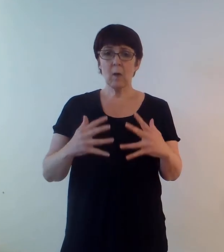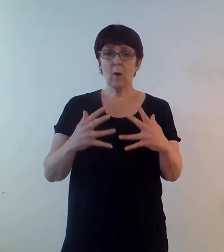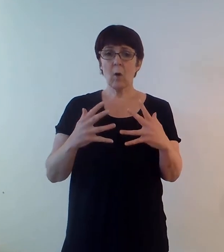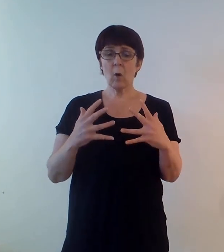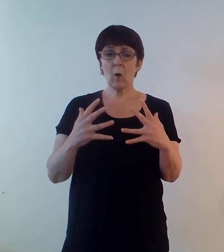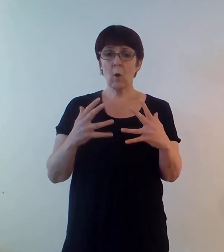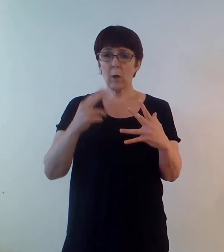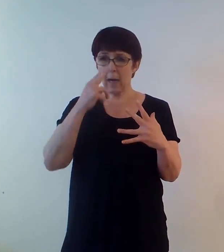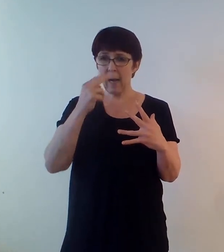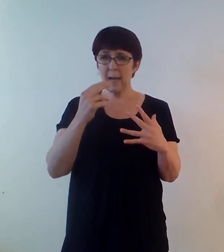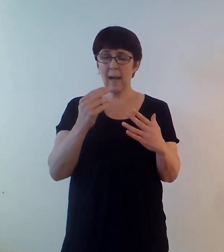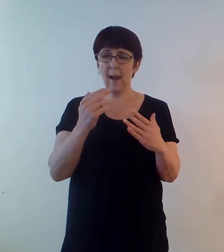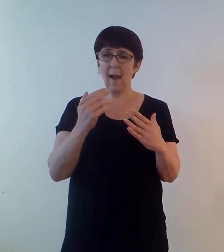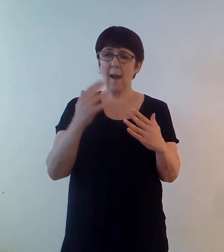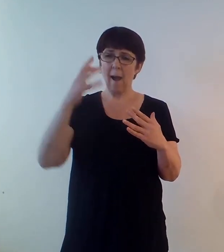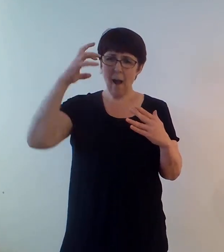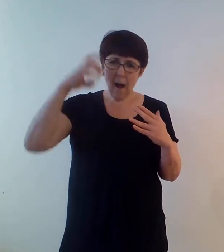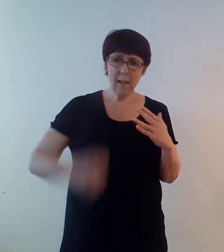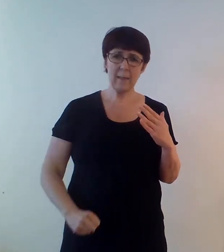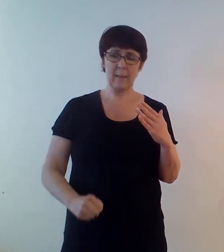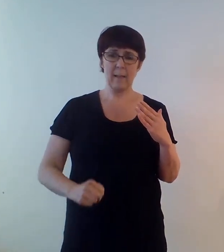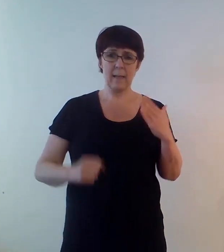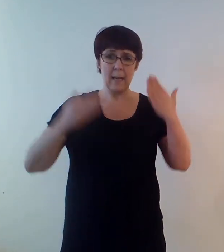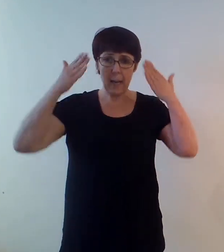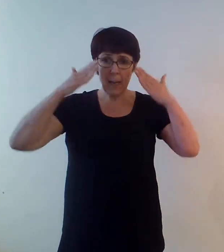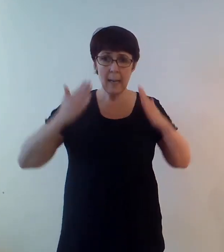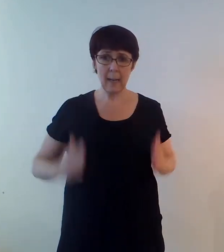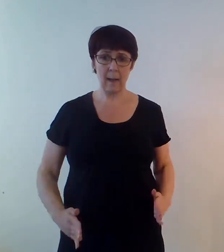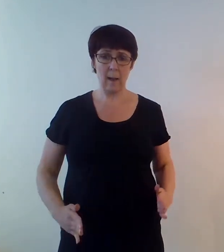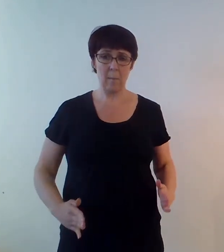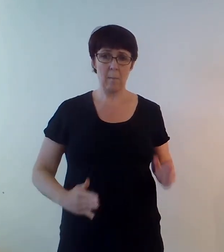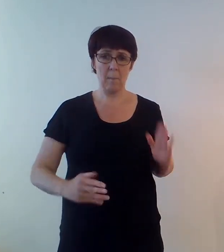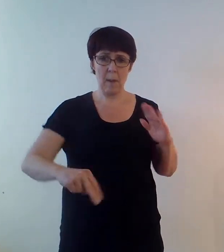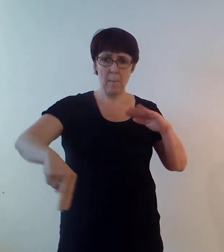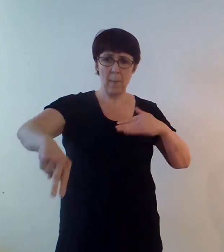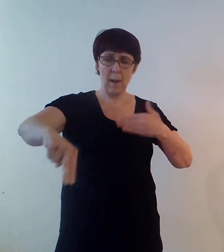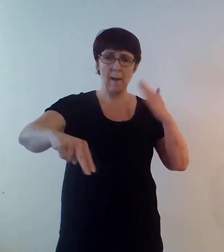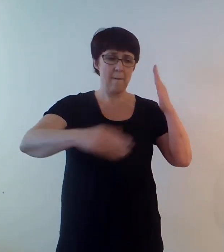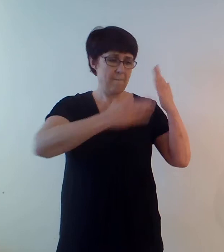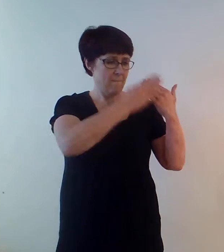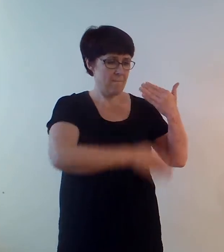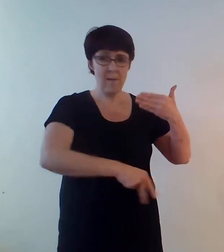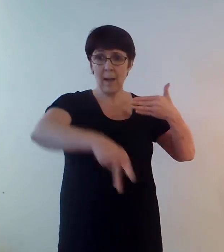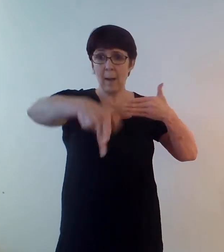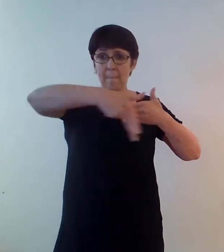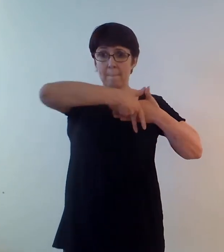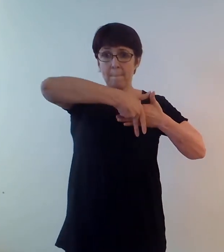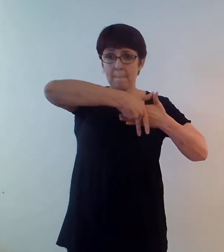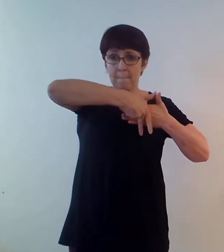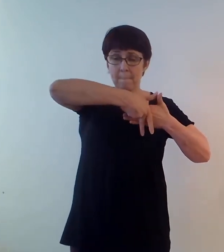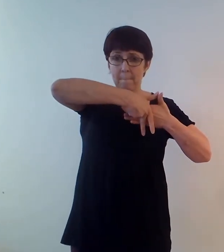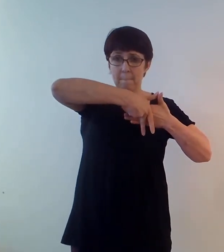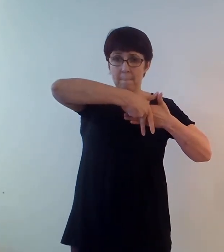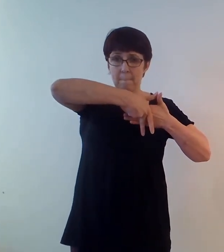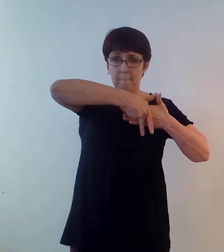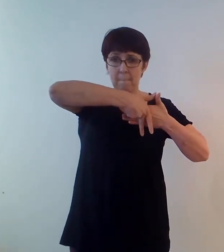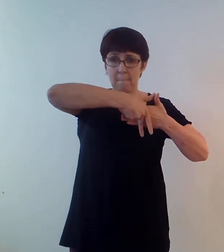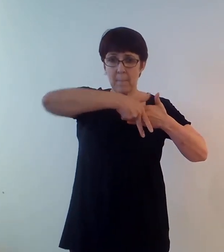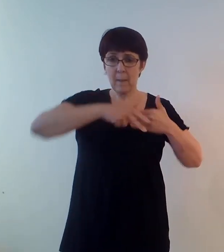squeeze everything for that 45 seconds. This should be a challenging exercise. You know, you think, oh, I'm standing against the wall. It is really fantastic